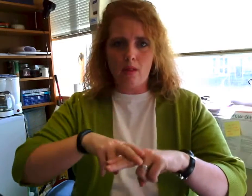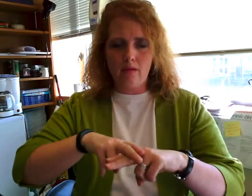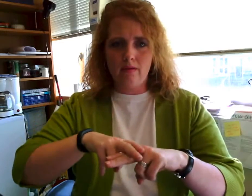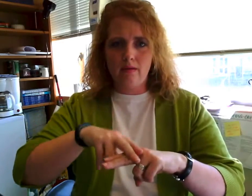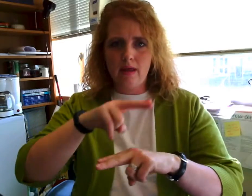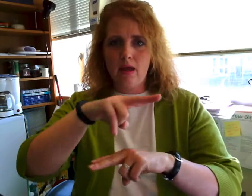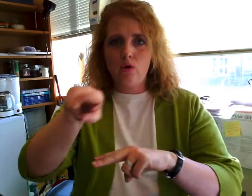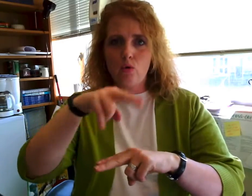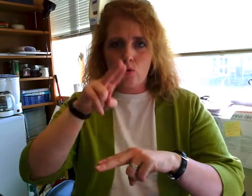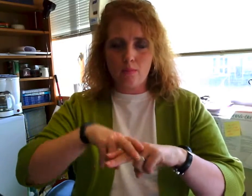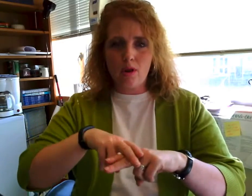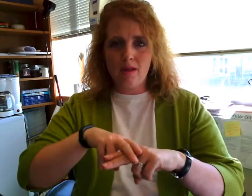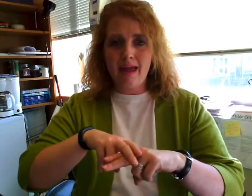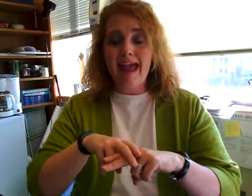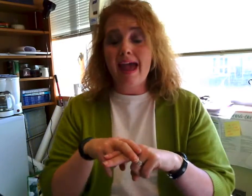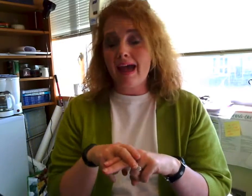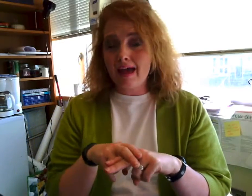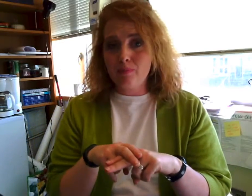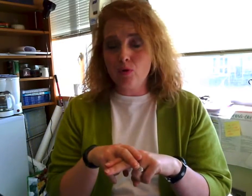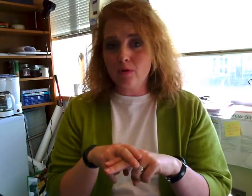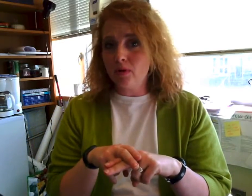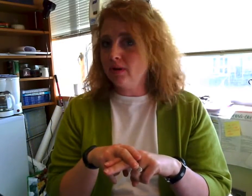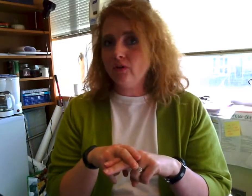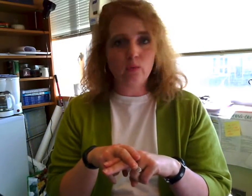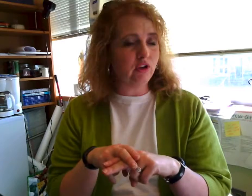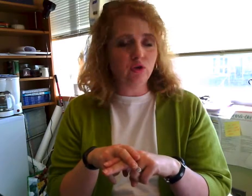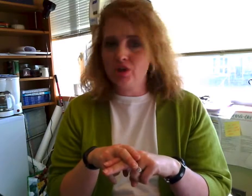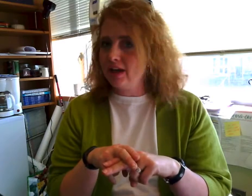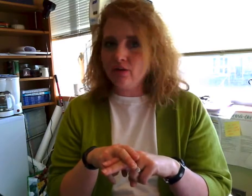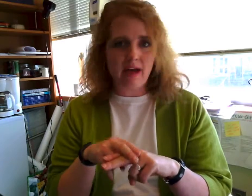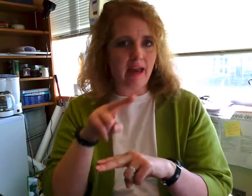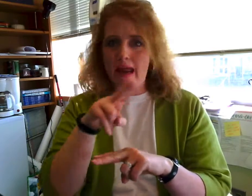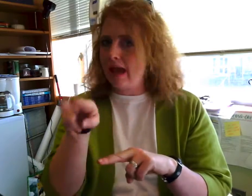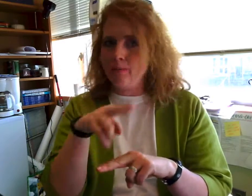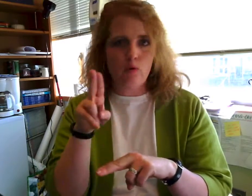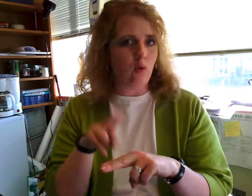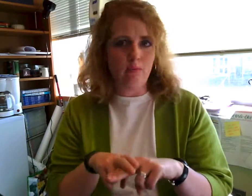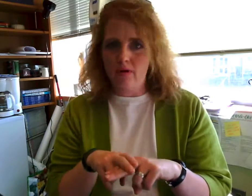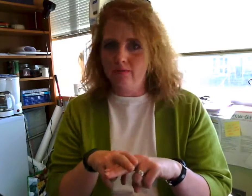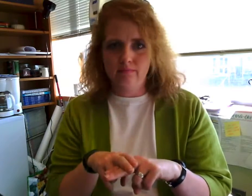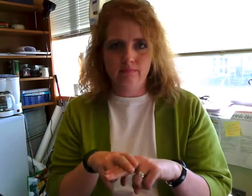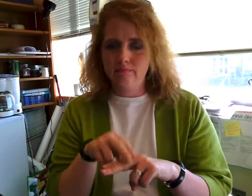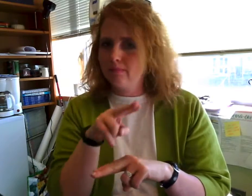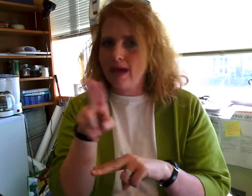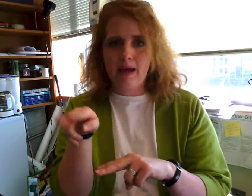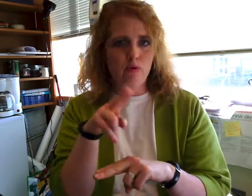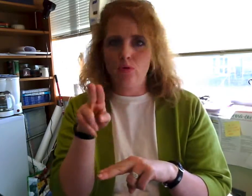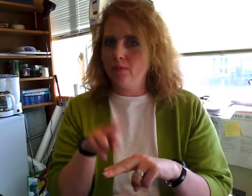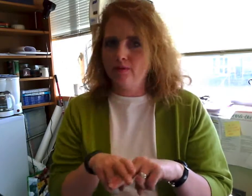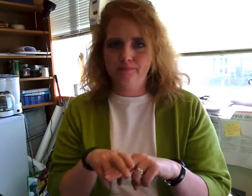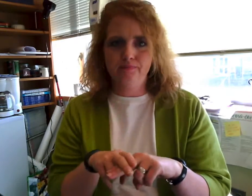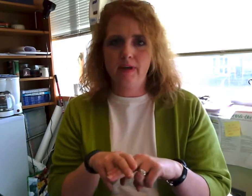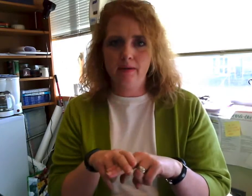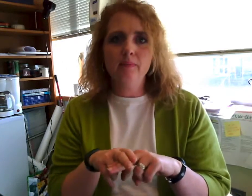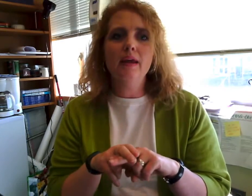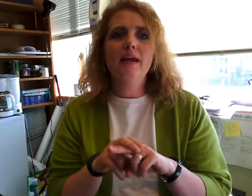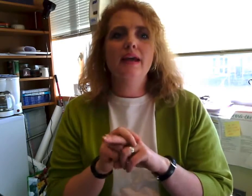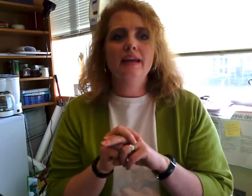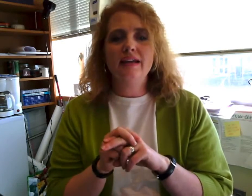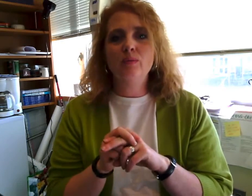normal, normal. Abnormal is when you shake your head, abnormal, abnormal, okay? Next